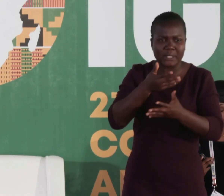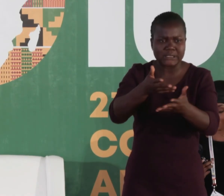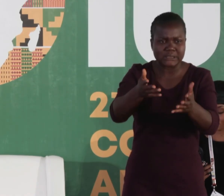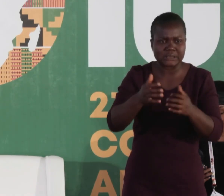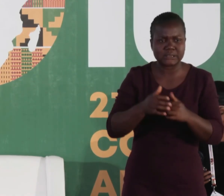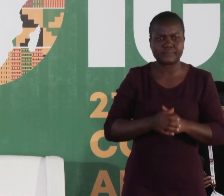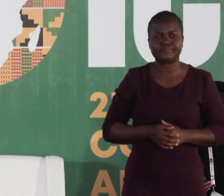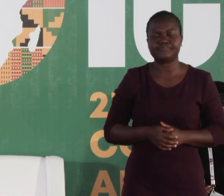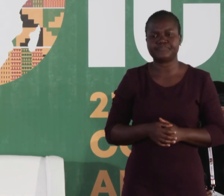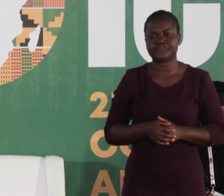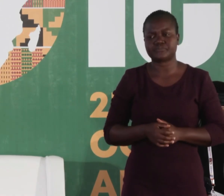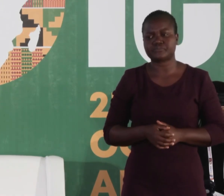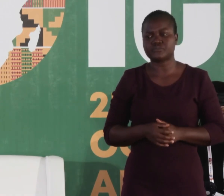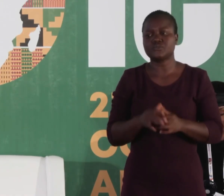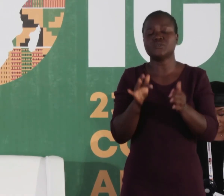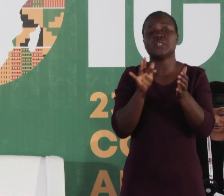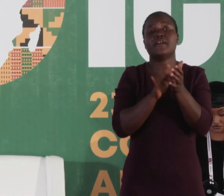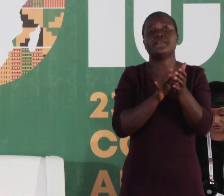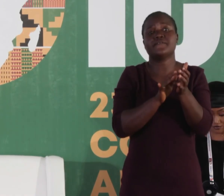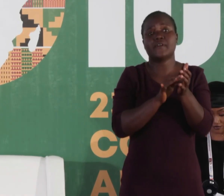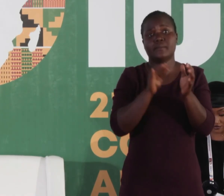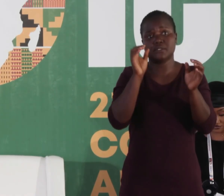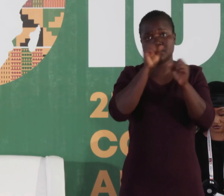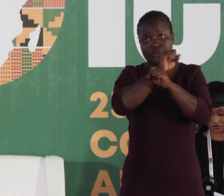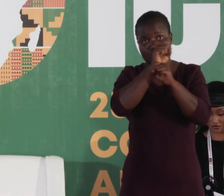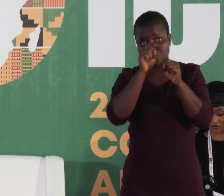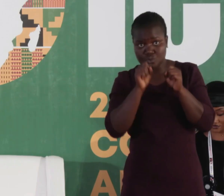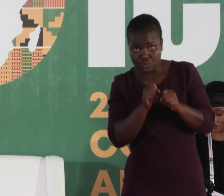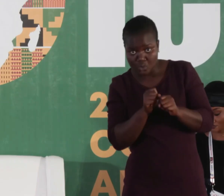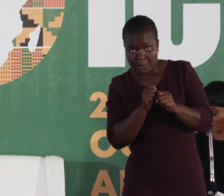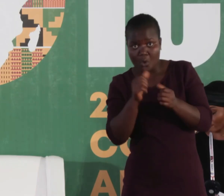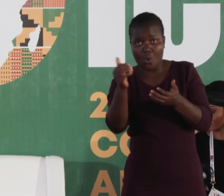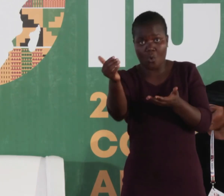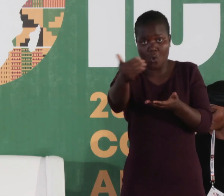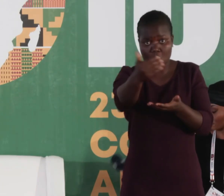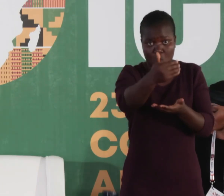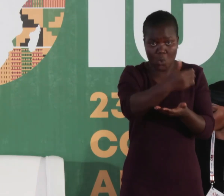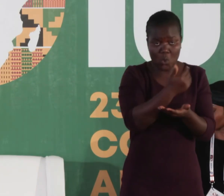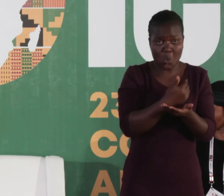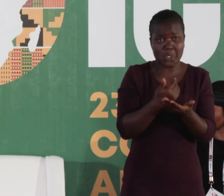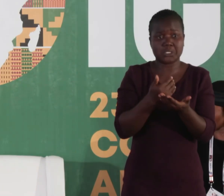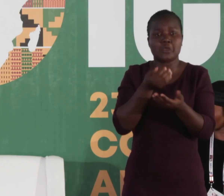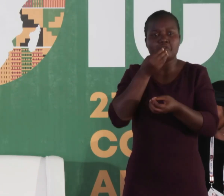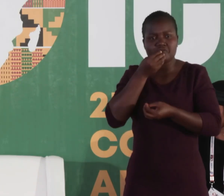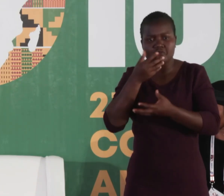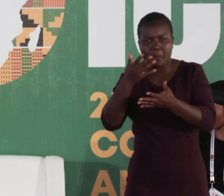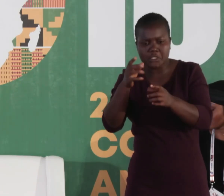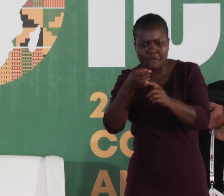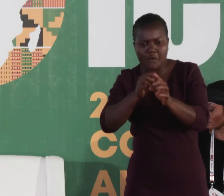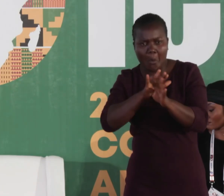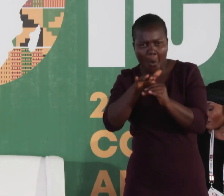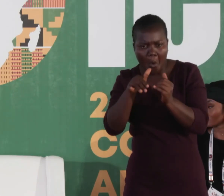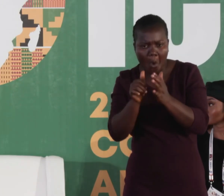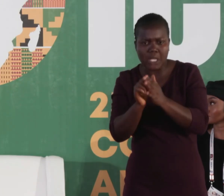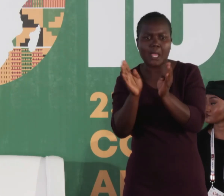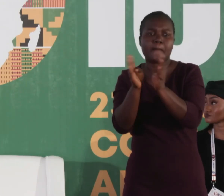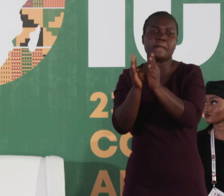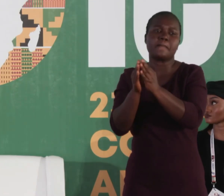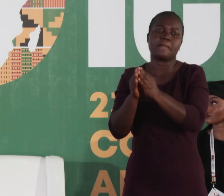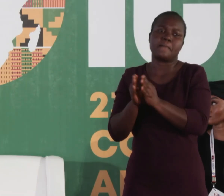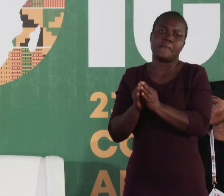data and pharmacist observation data, as well as data from the meetings with advisory boards,